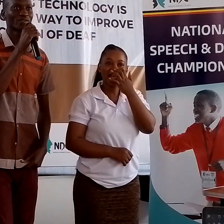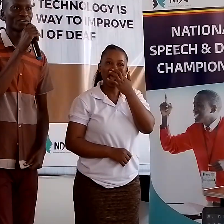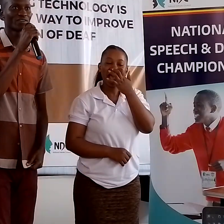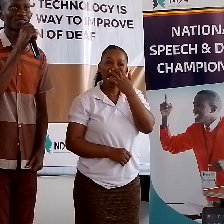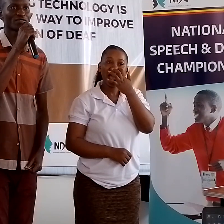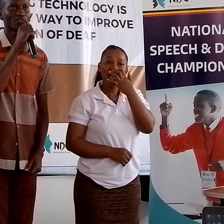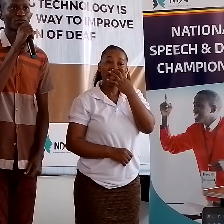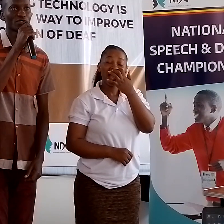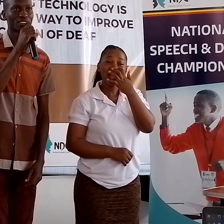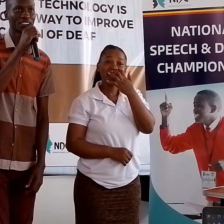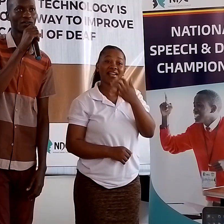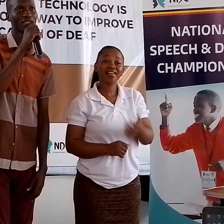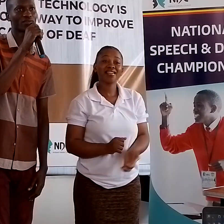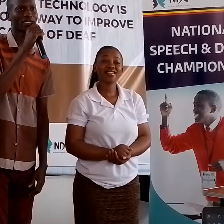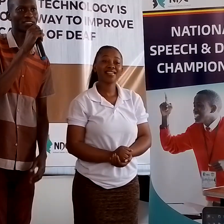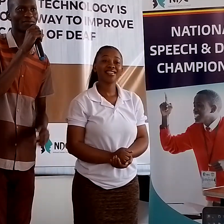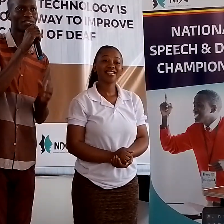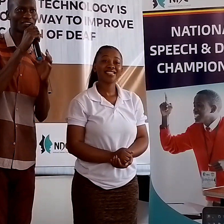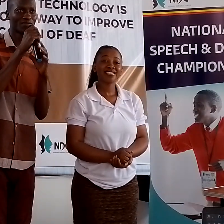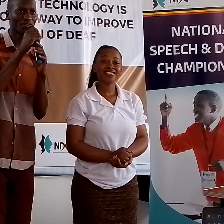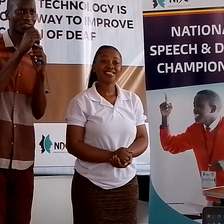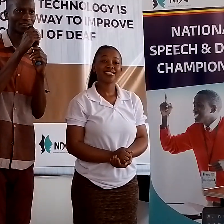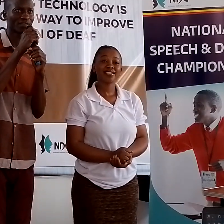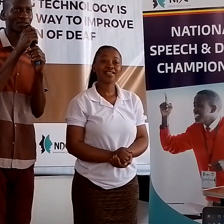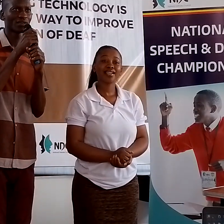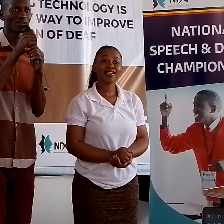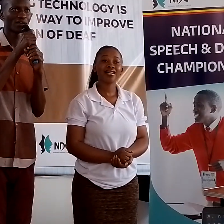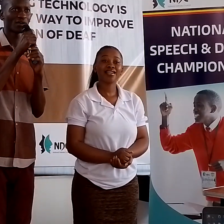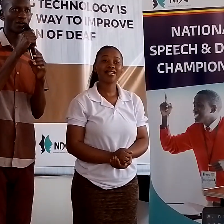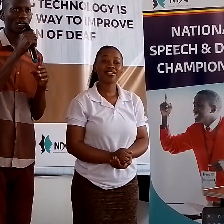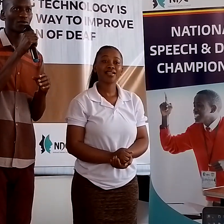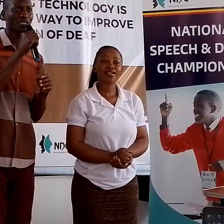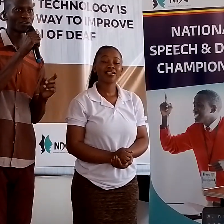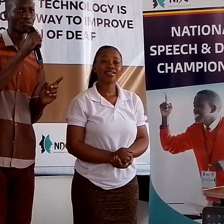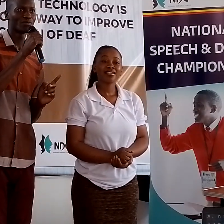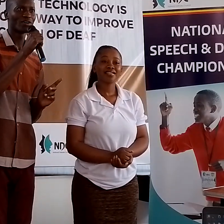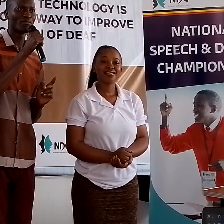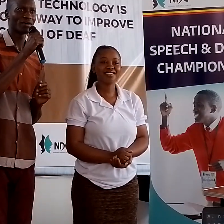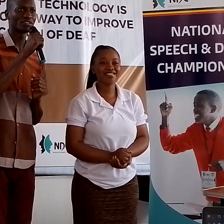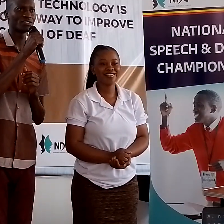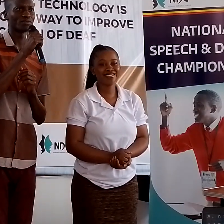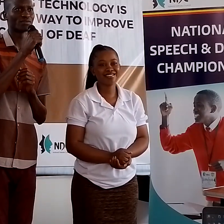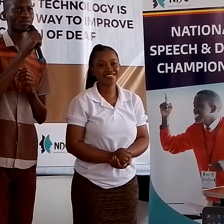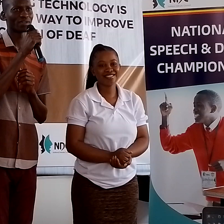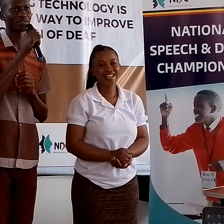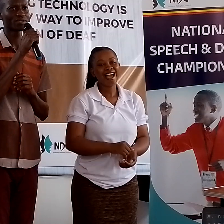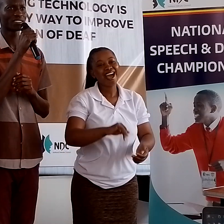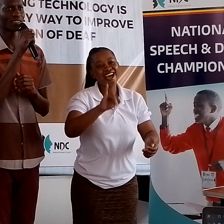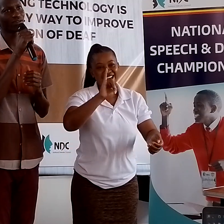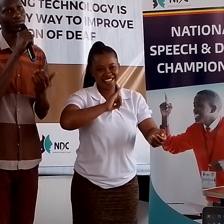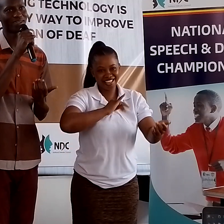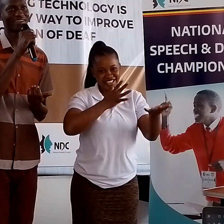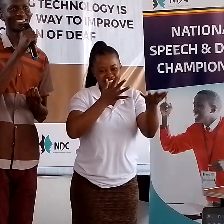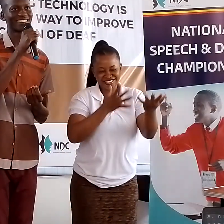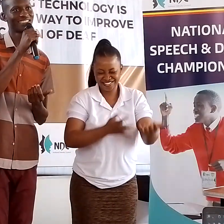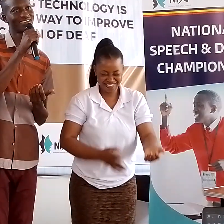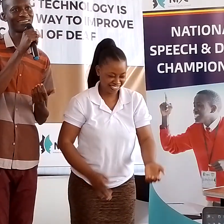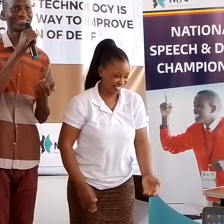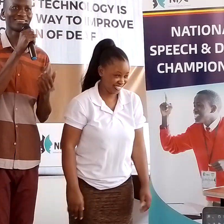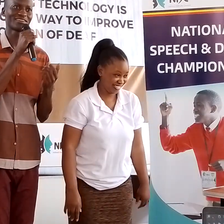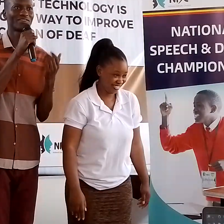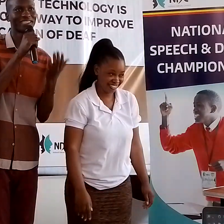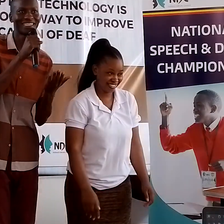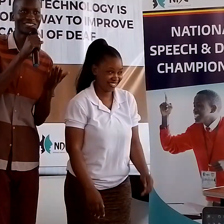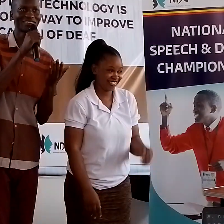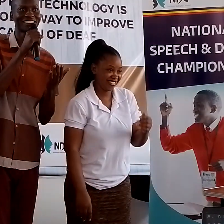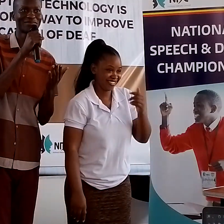Thank you for the opportunity. I'd like to ask something small. I'd like to know more about you. Are you single or married?